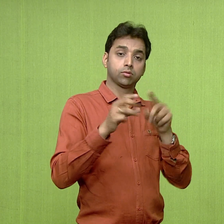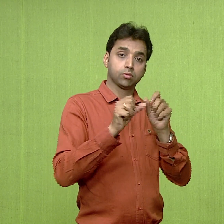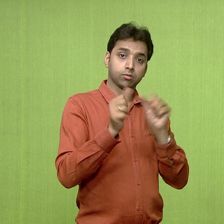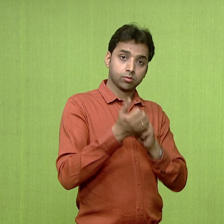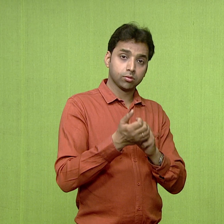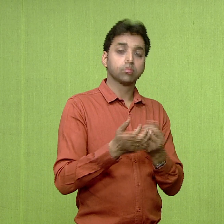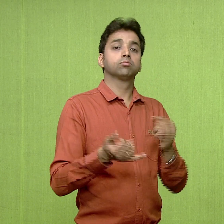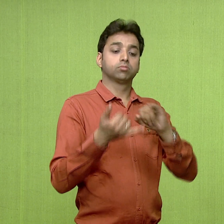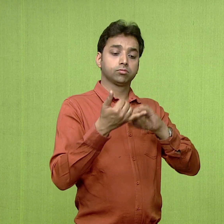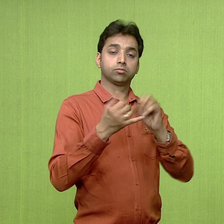Samveda,